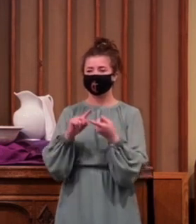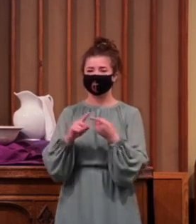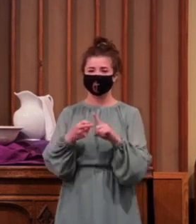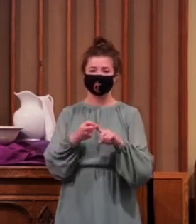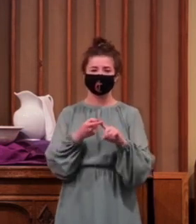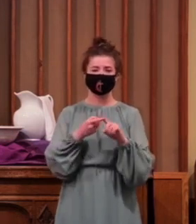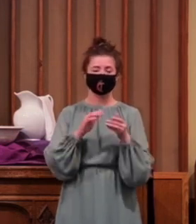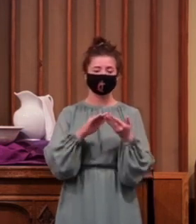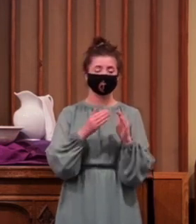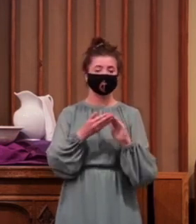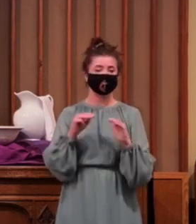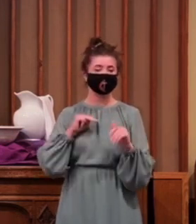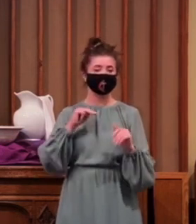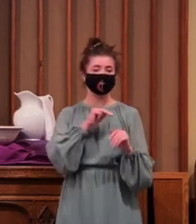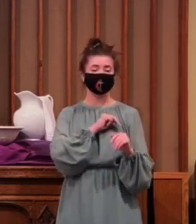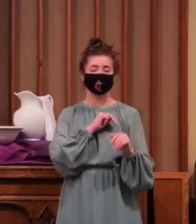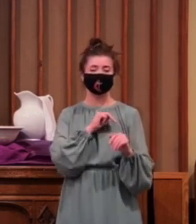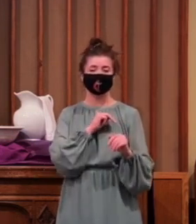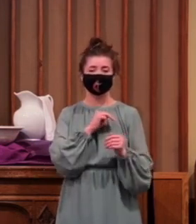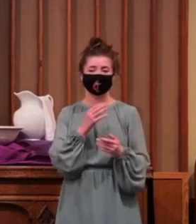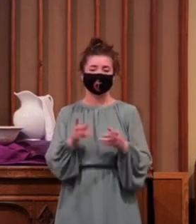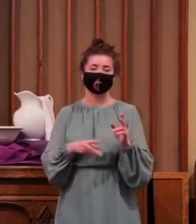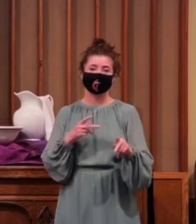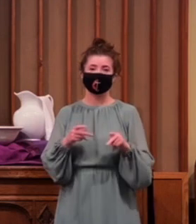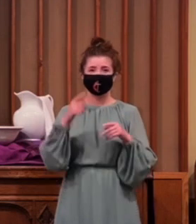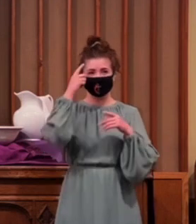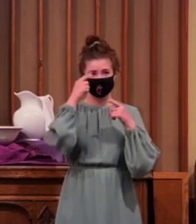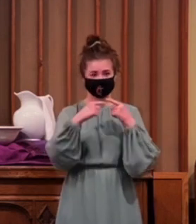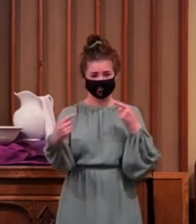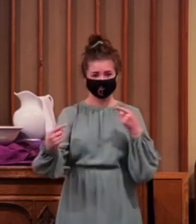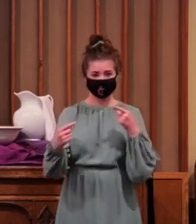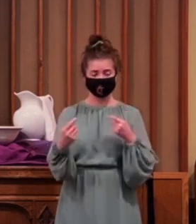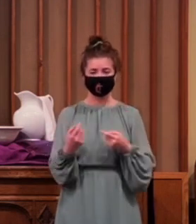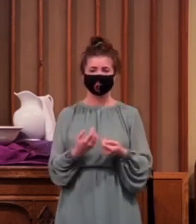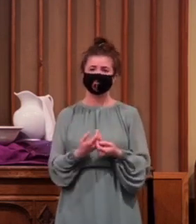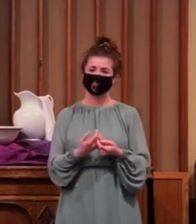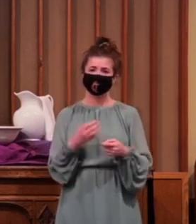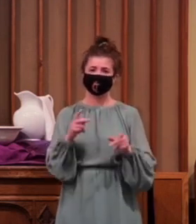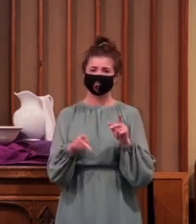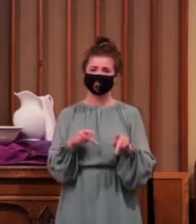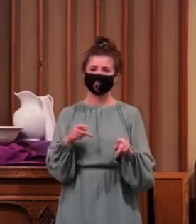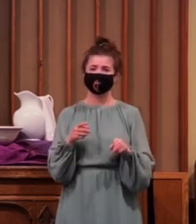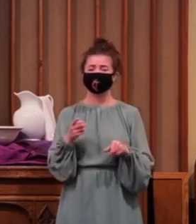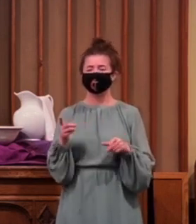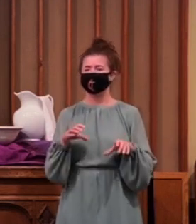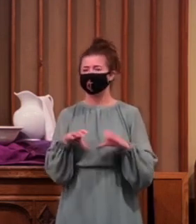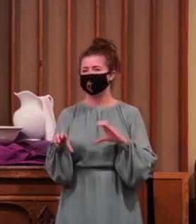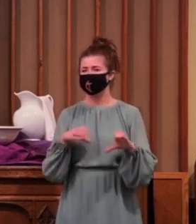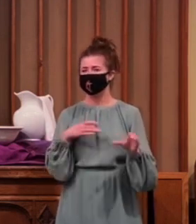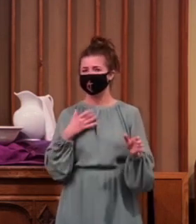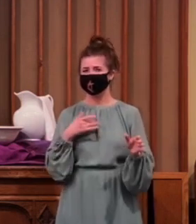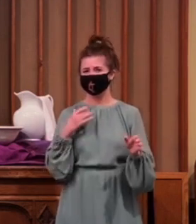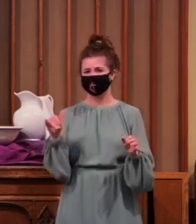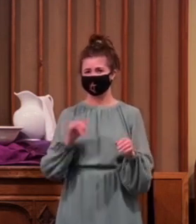community members, even those we disagree with, and even those whose actions may feel like